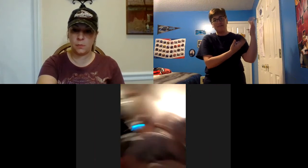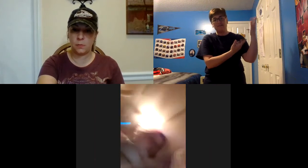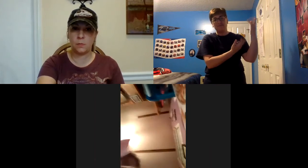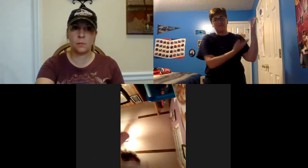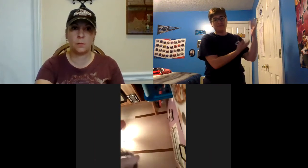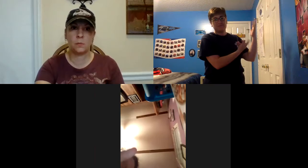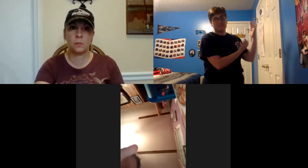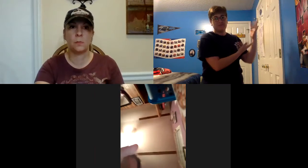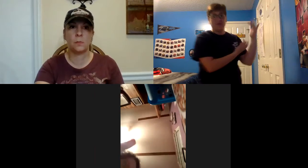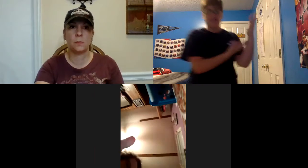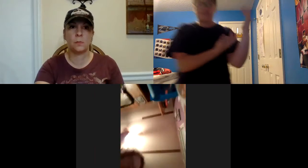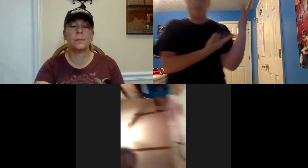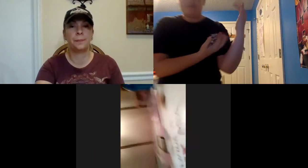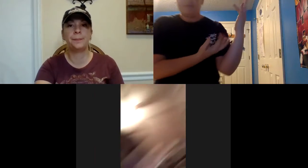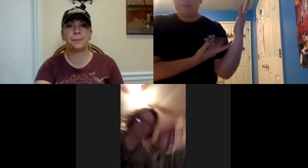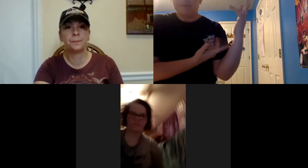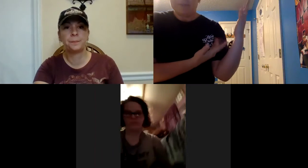wait.